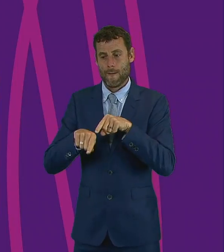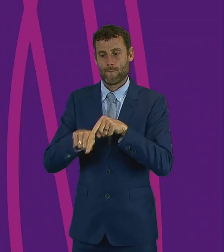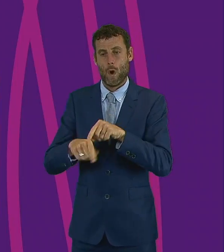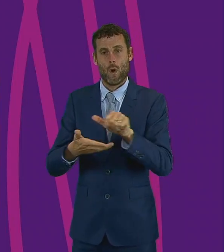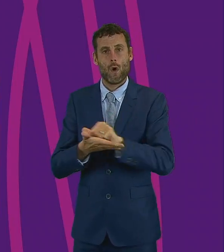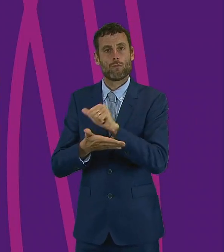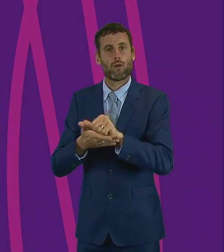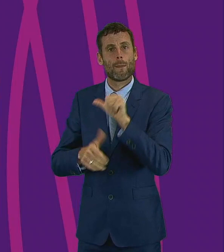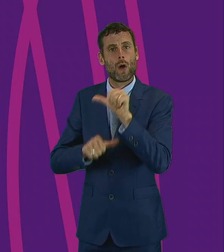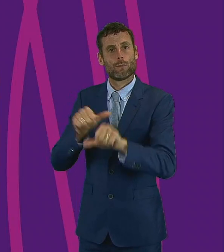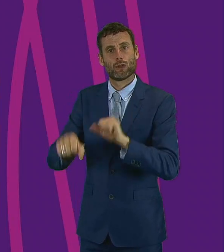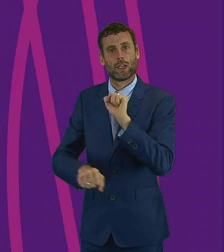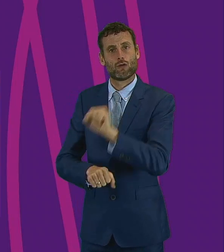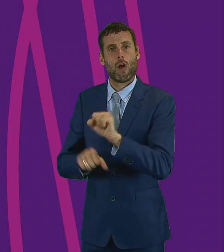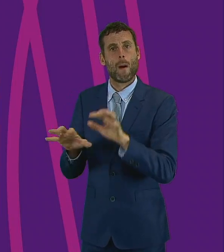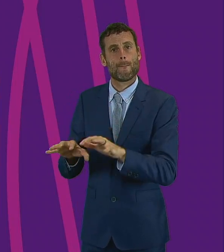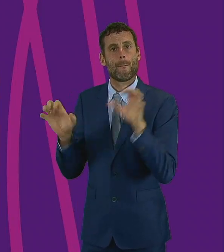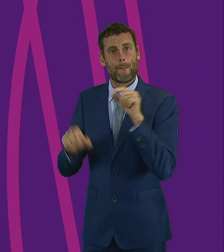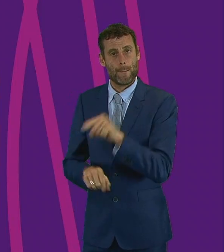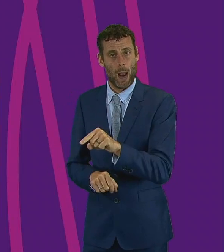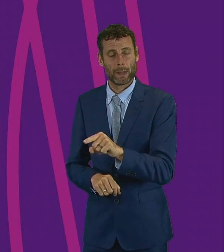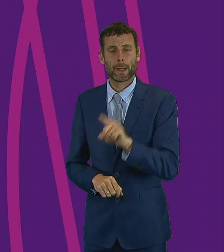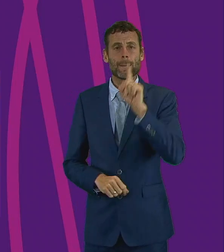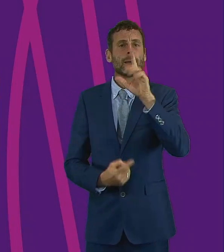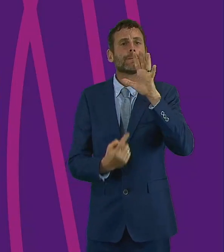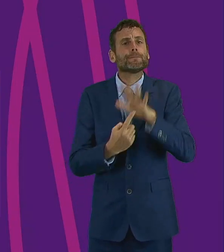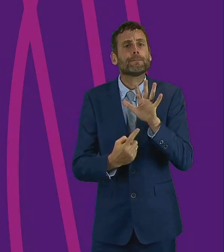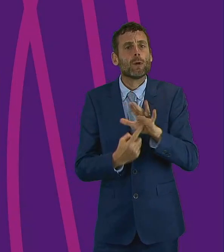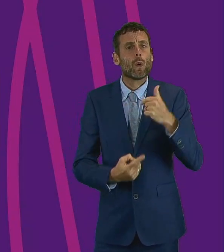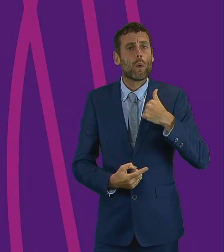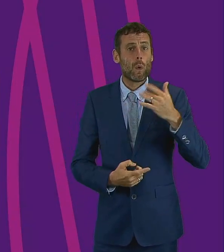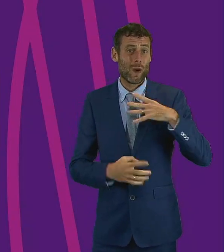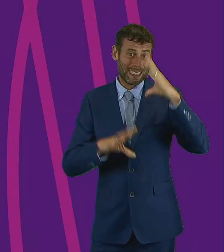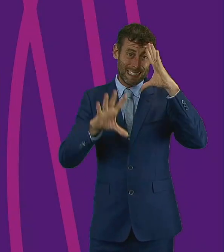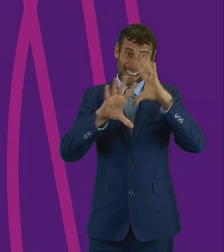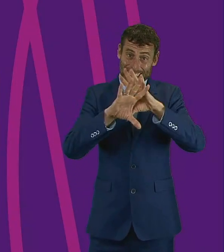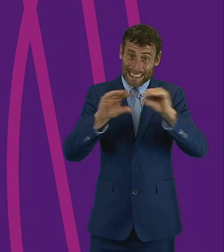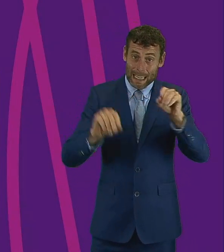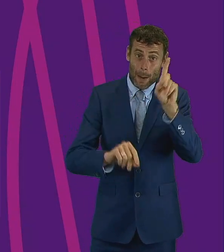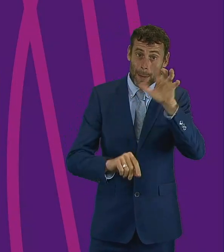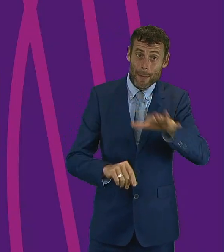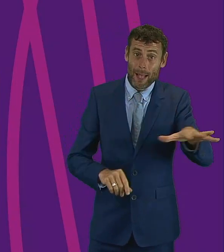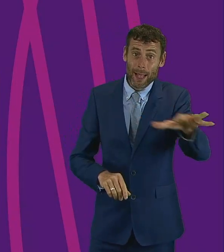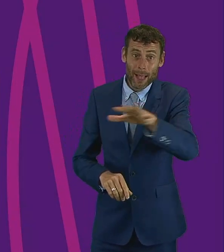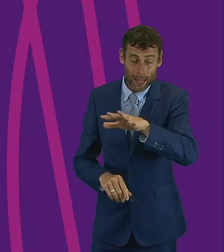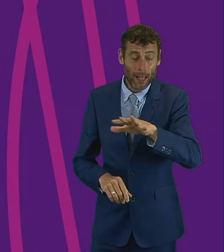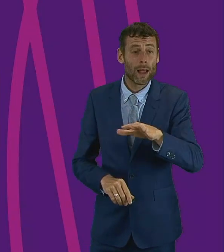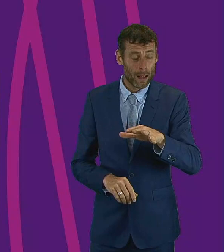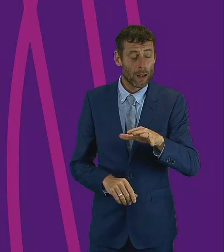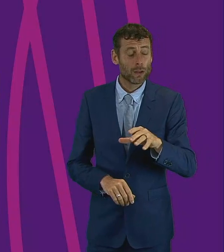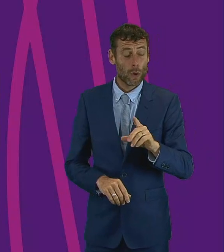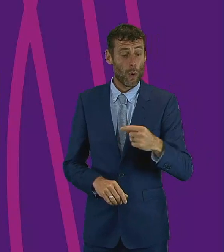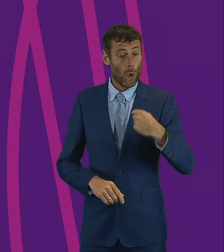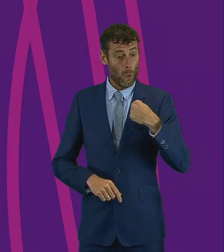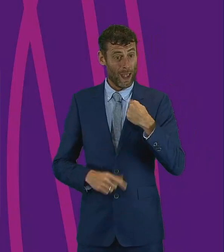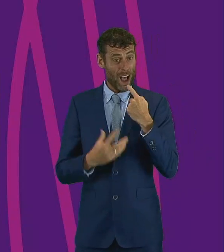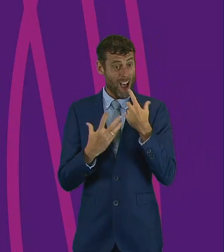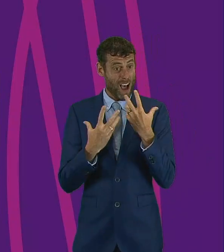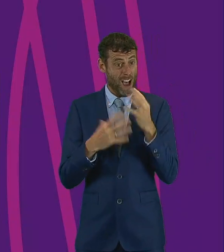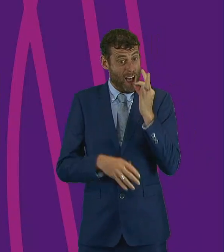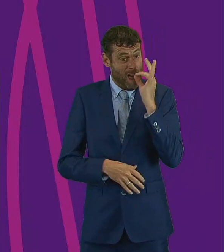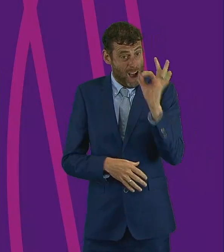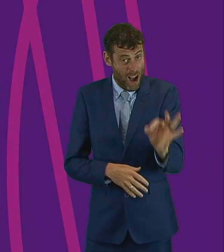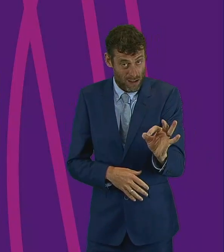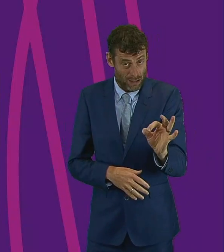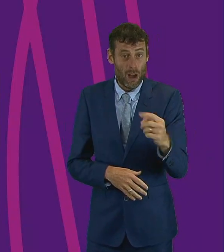sure that the public are under no doubt about what we are asking and advising them to do, and I'll